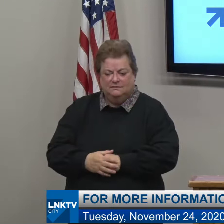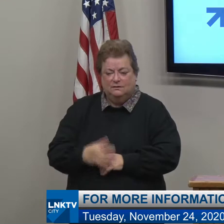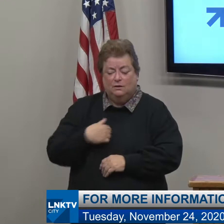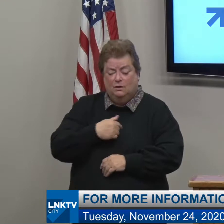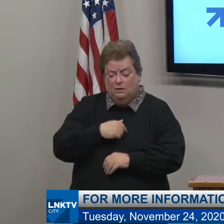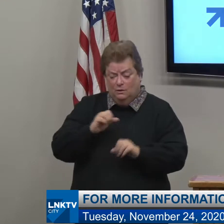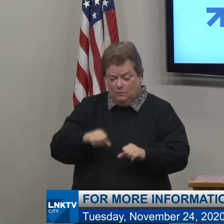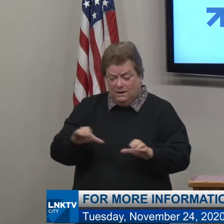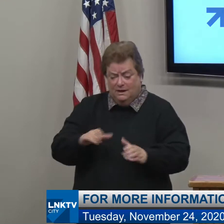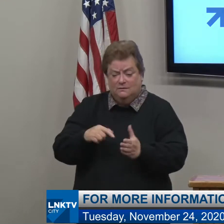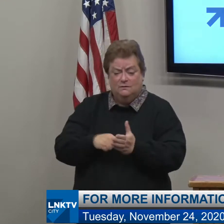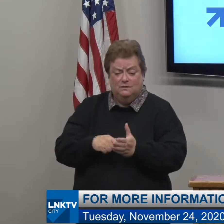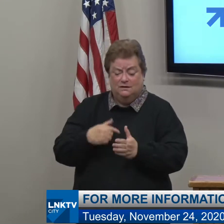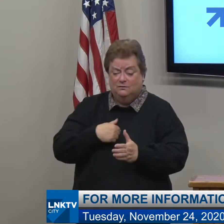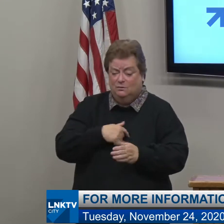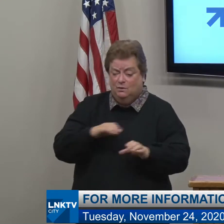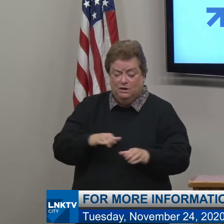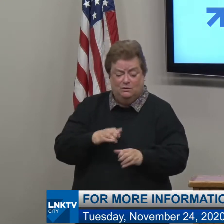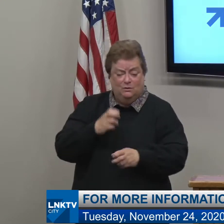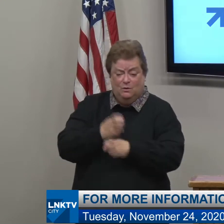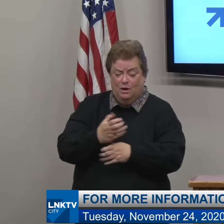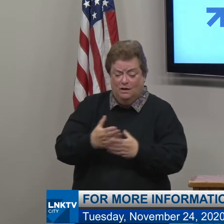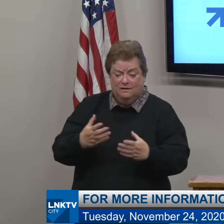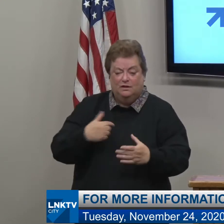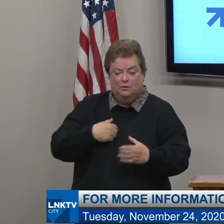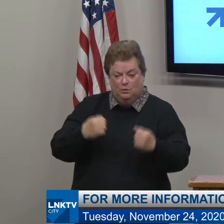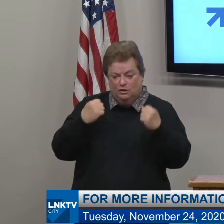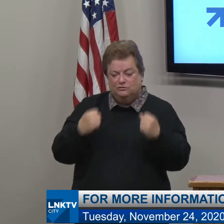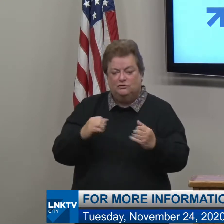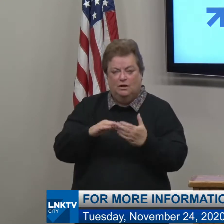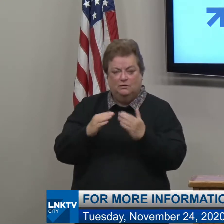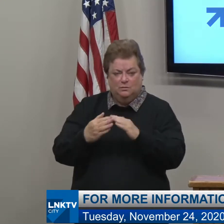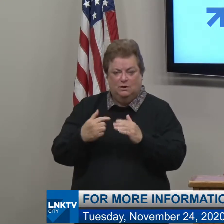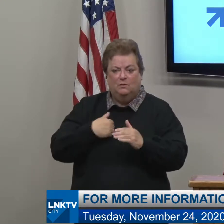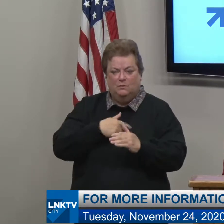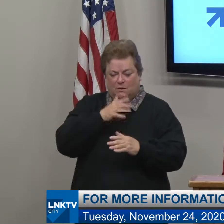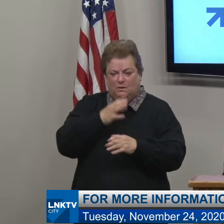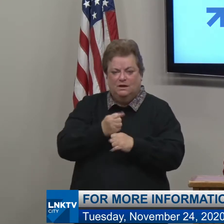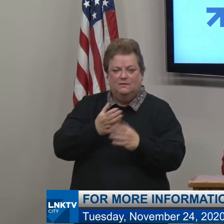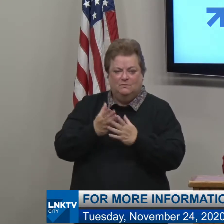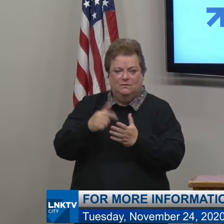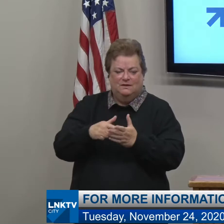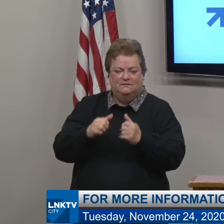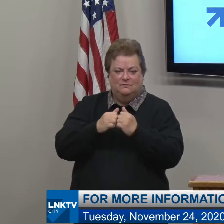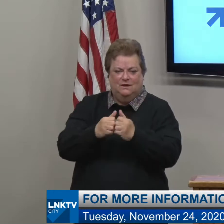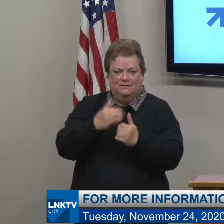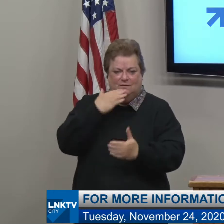hard things. We are a strong community, and we will get through this together. Thank you.